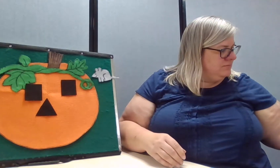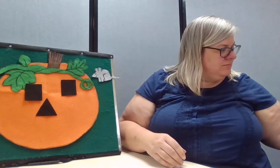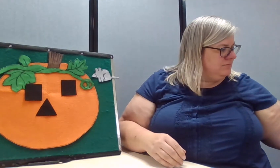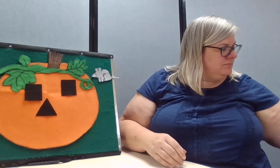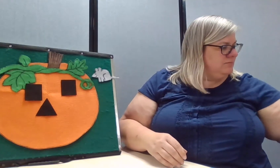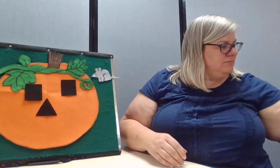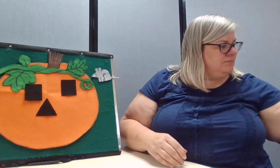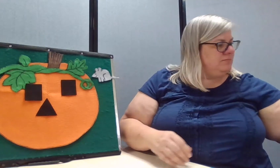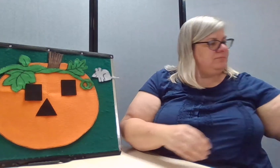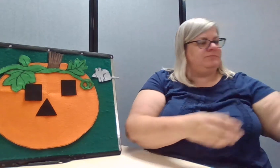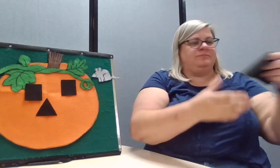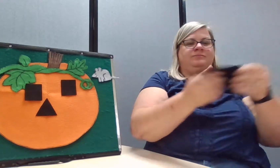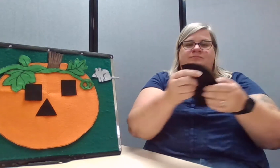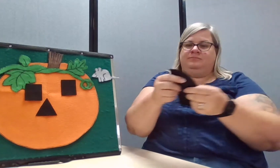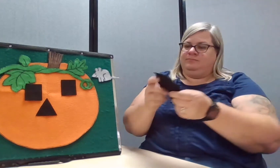house.